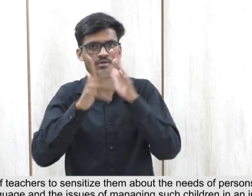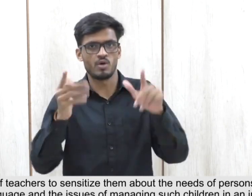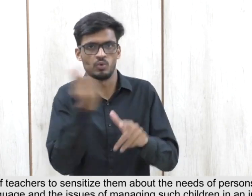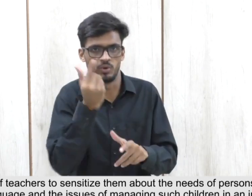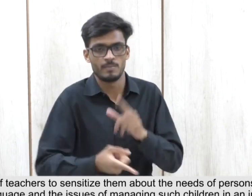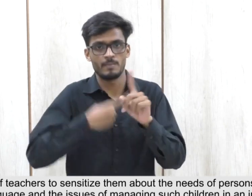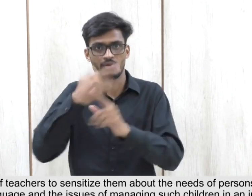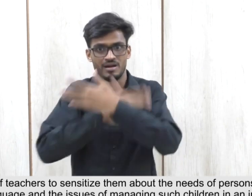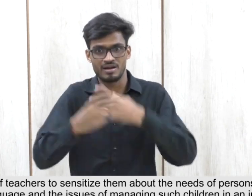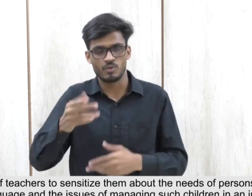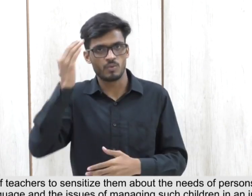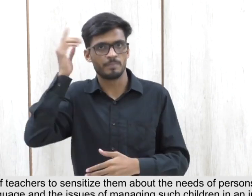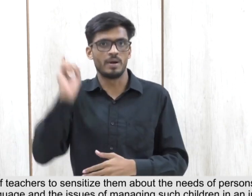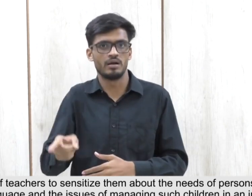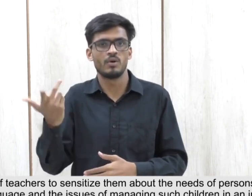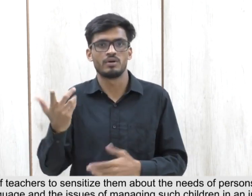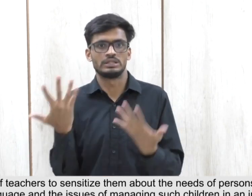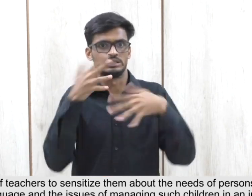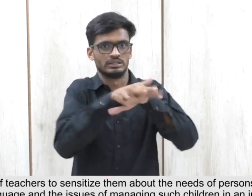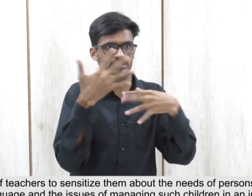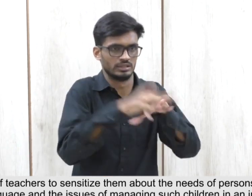children in an inclusive setup.